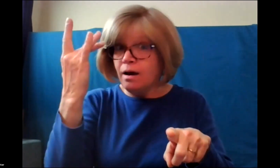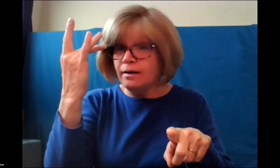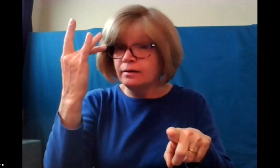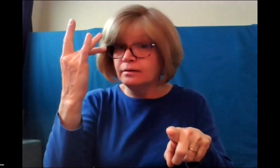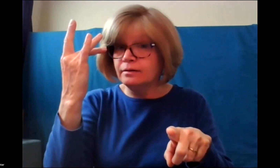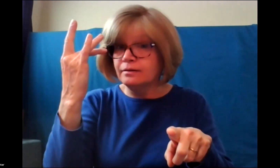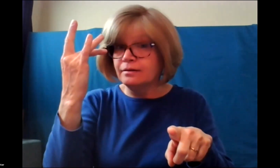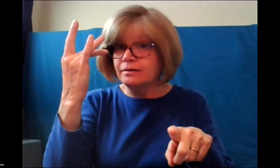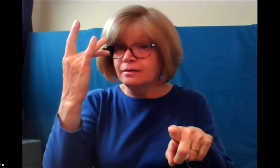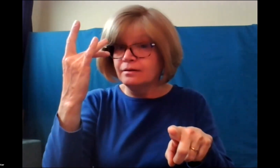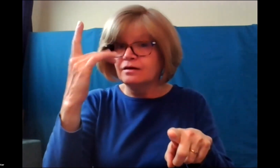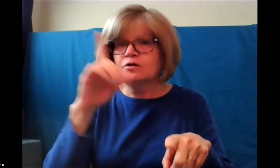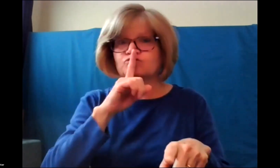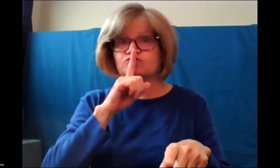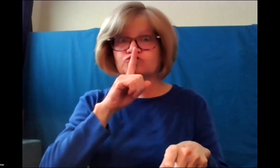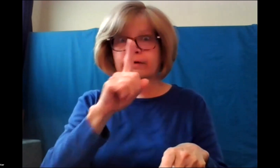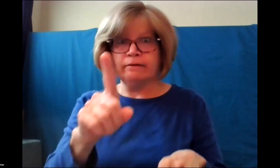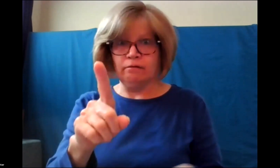because it's real.